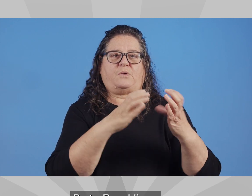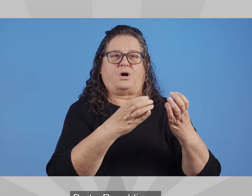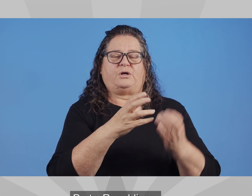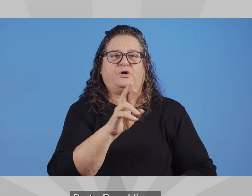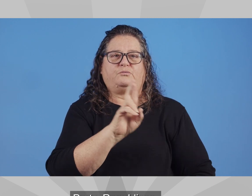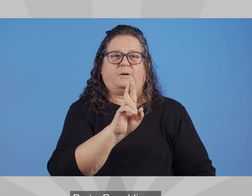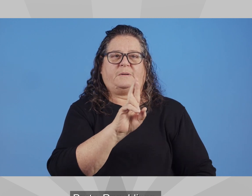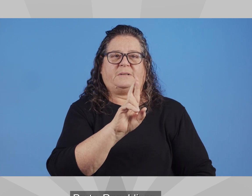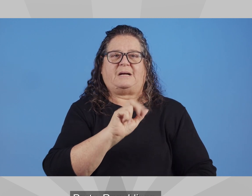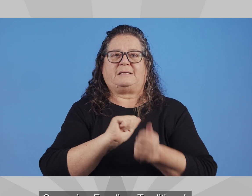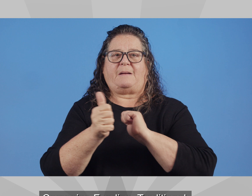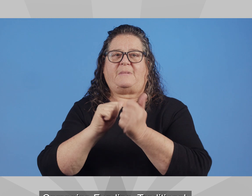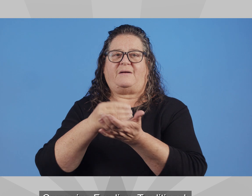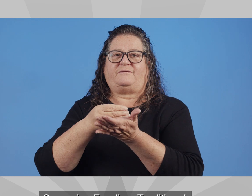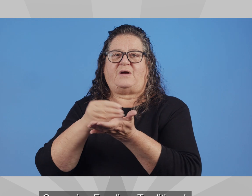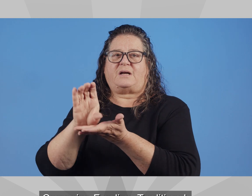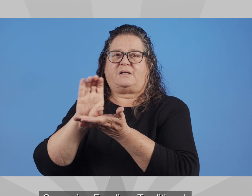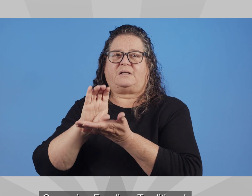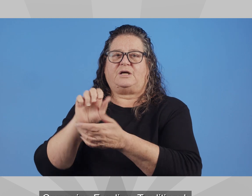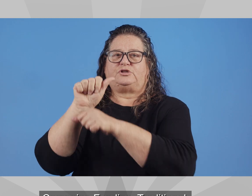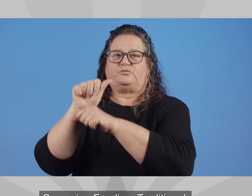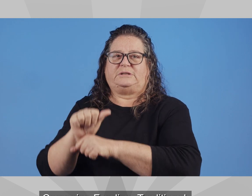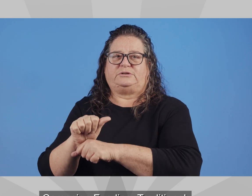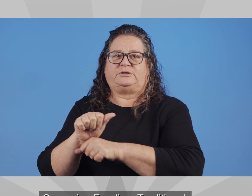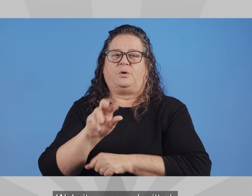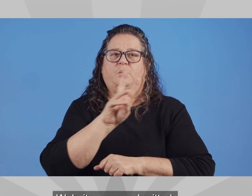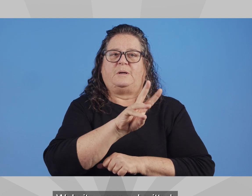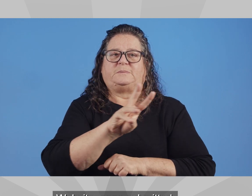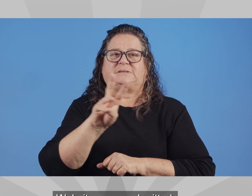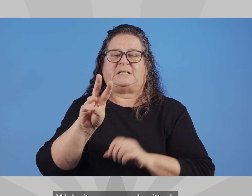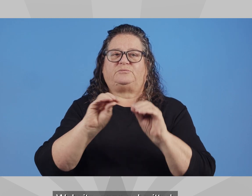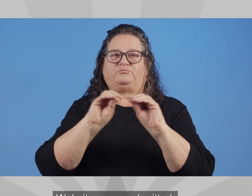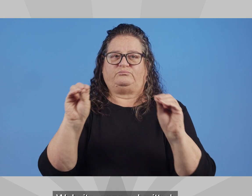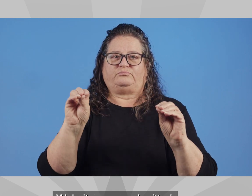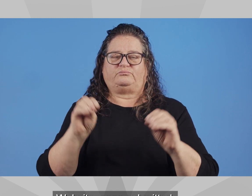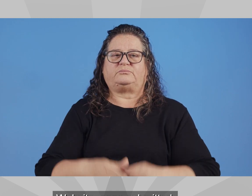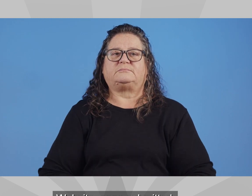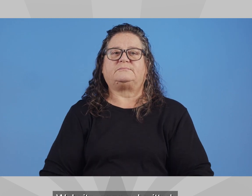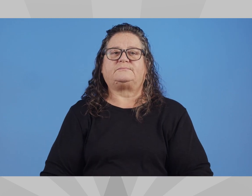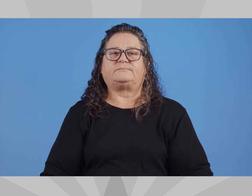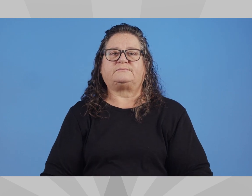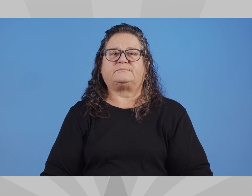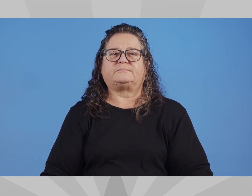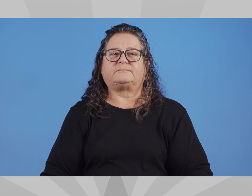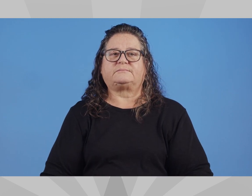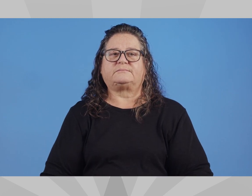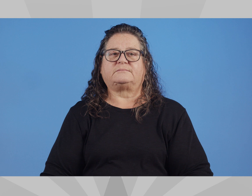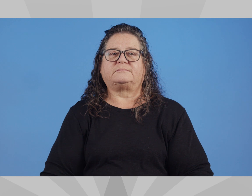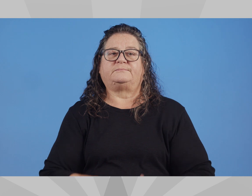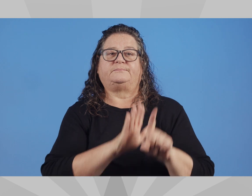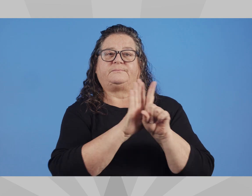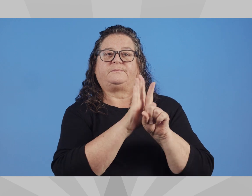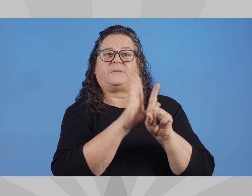Party, Republican. Campaign funding, traditional. Website, none submitted.